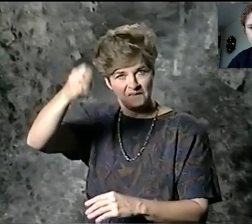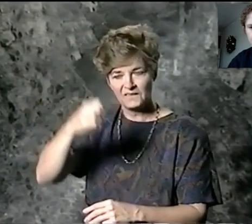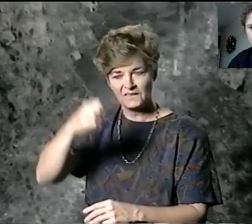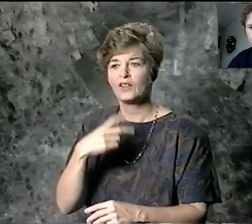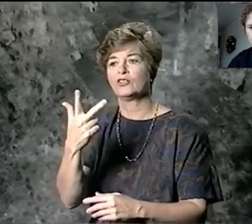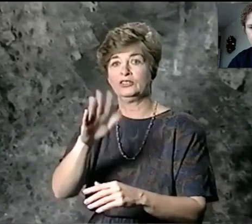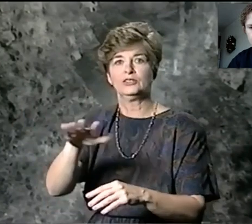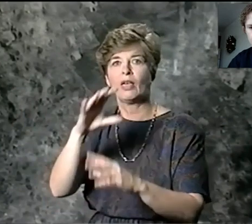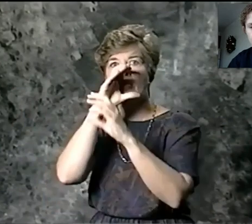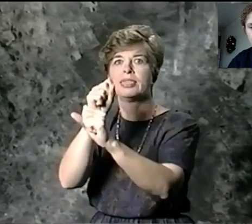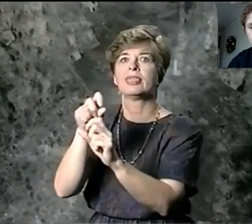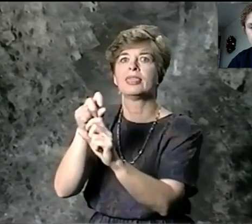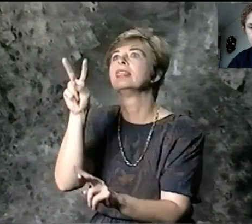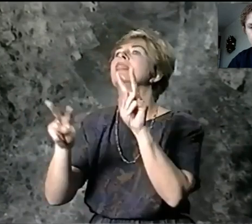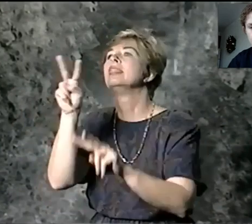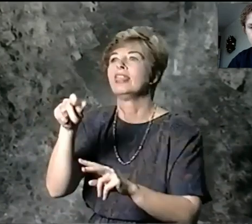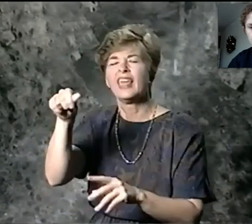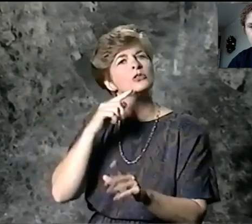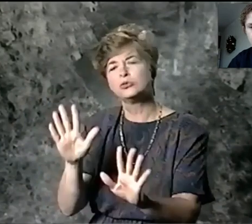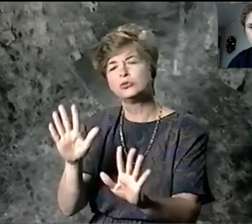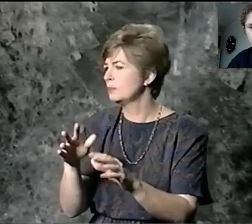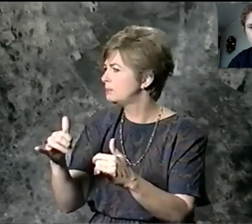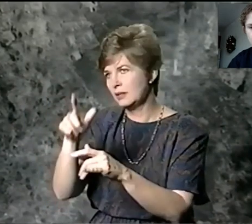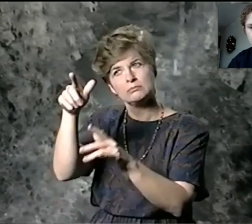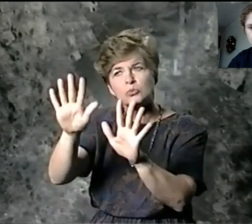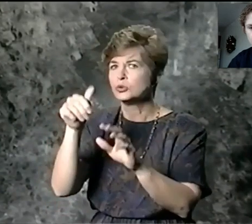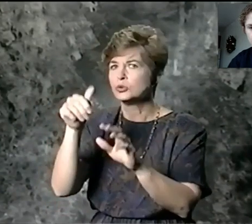floors, and there's an elevator too, but the kids were interested in the escalator.